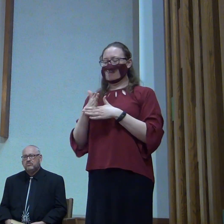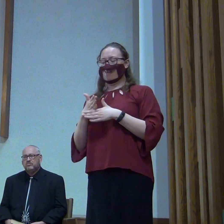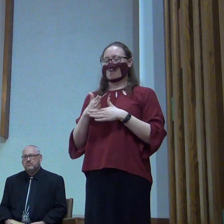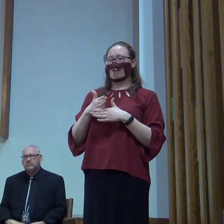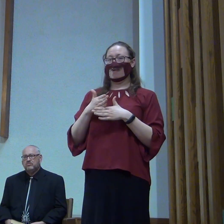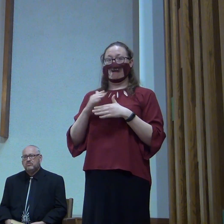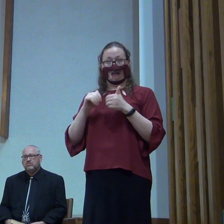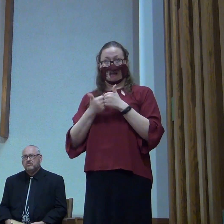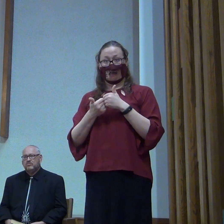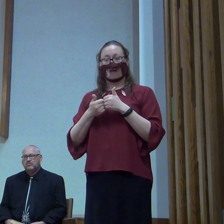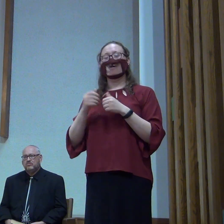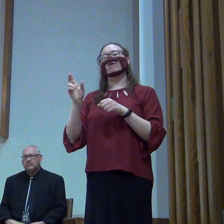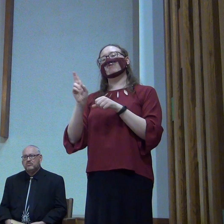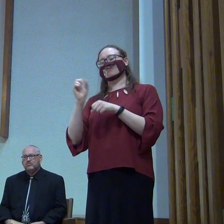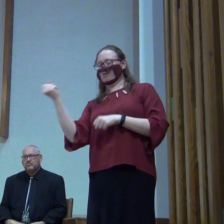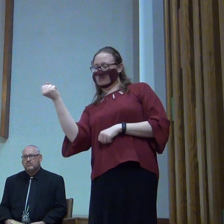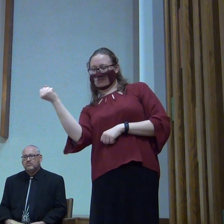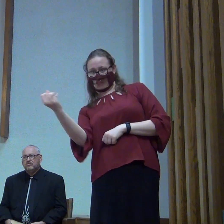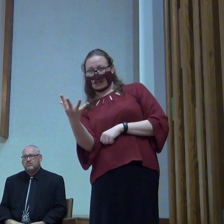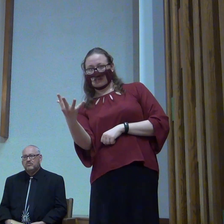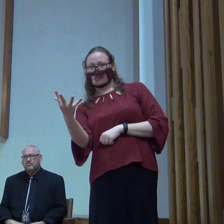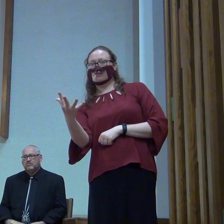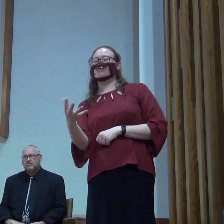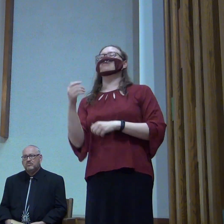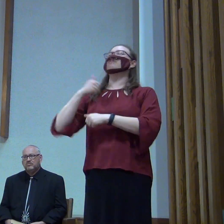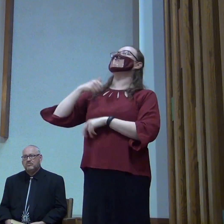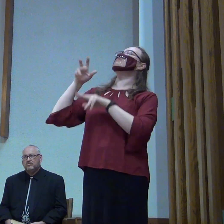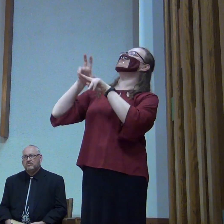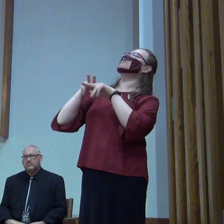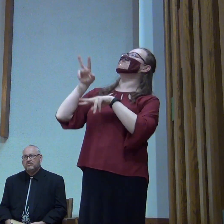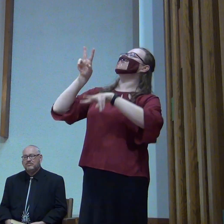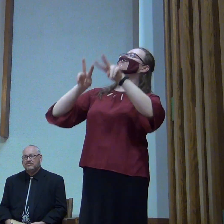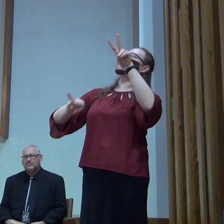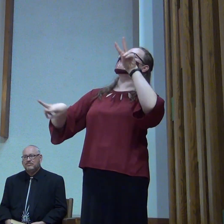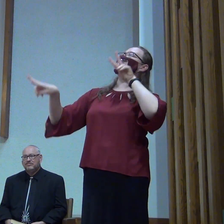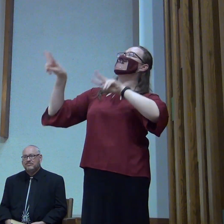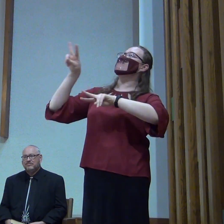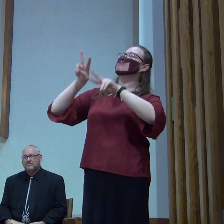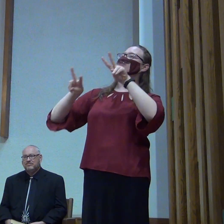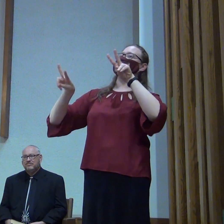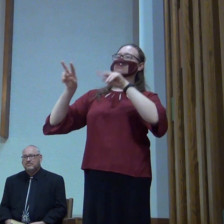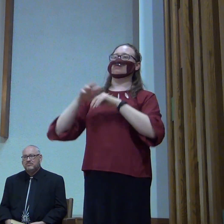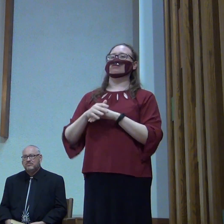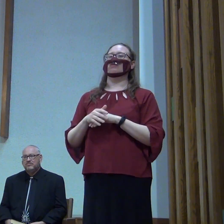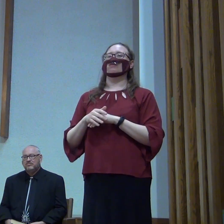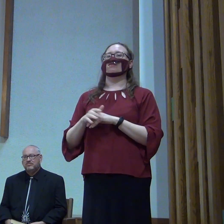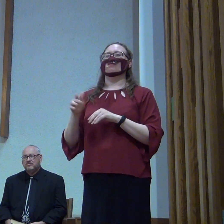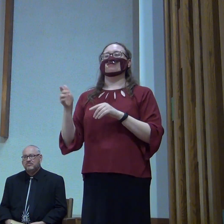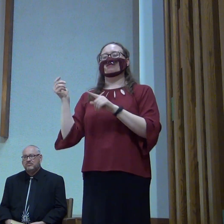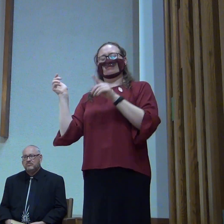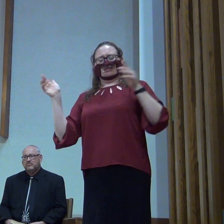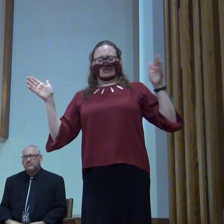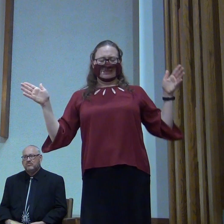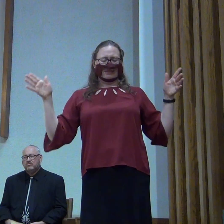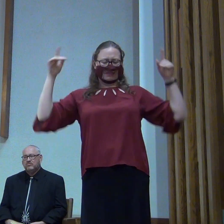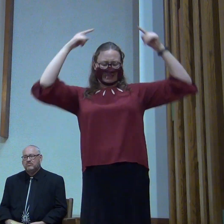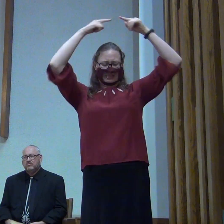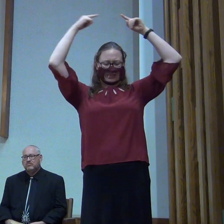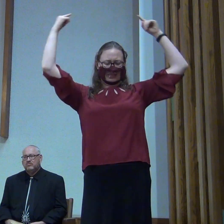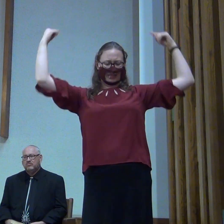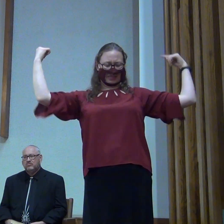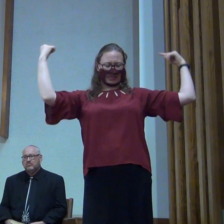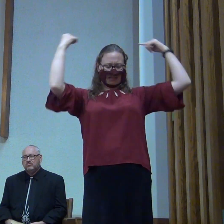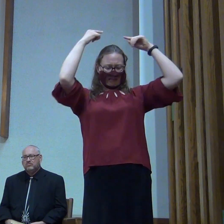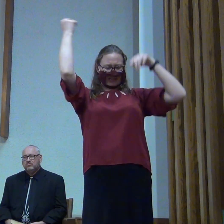casting lots, and sitting down, they kept watch over him there. Above the head, they placed the written charge against